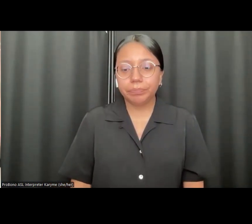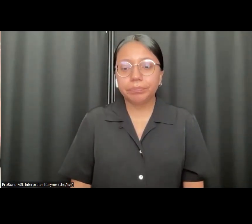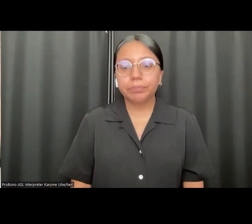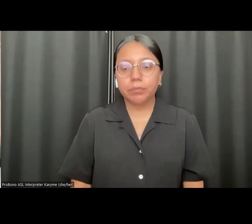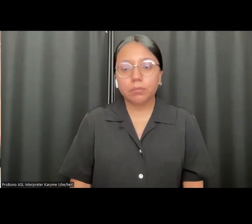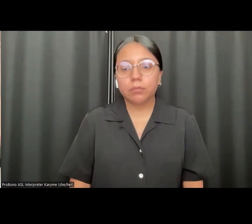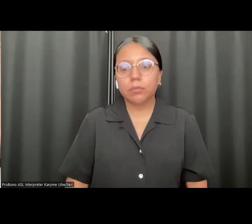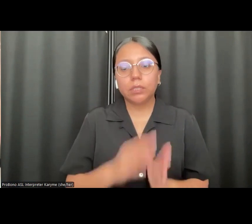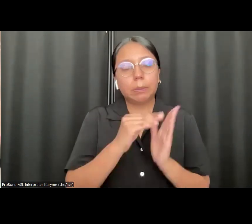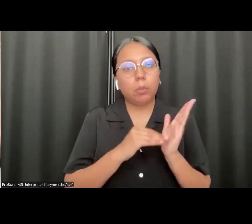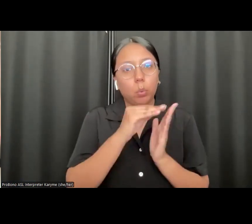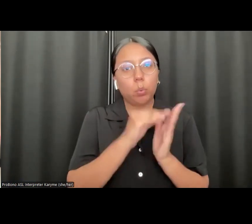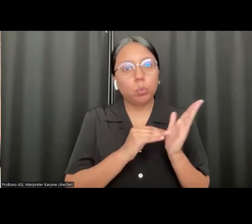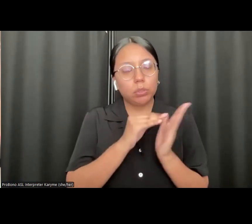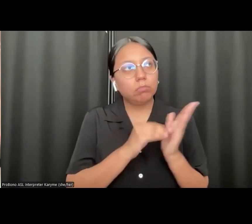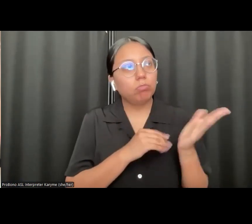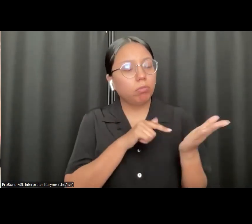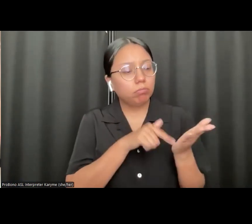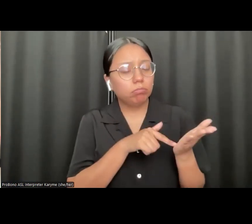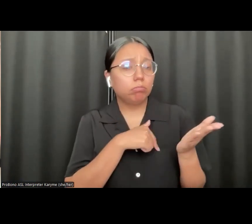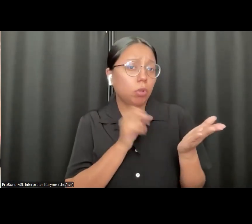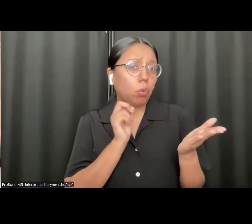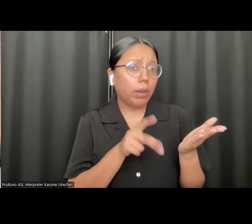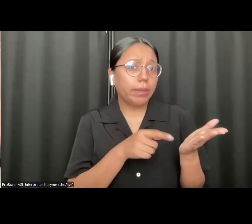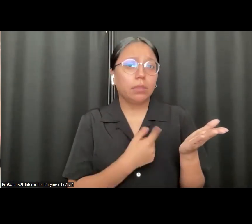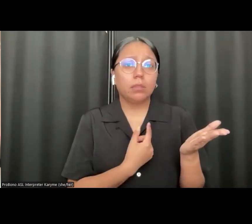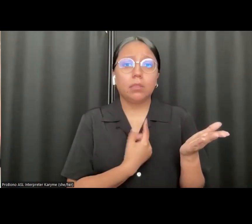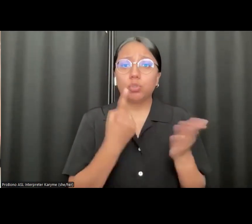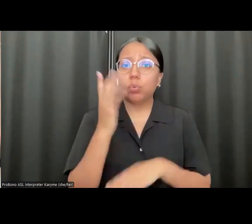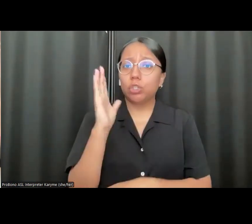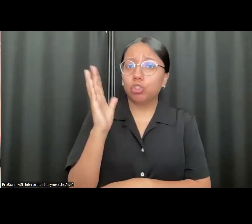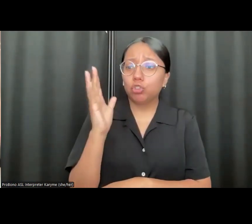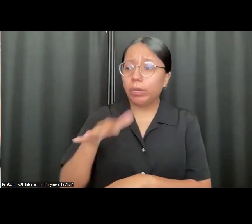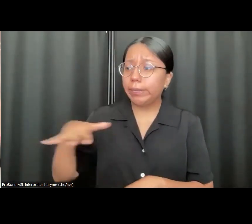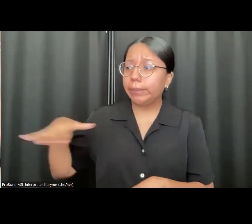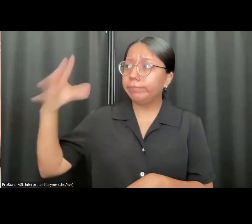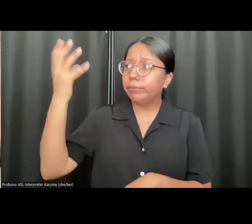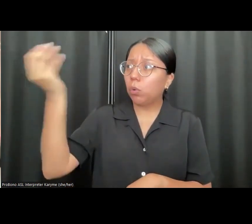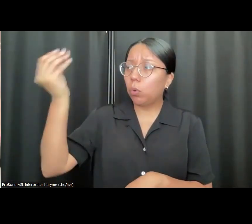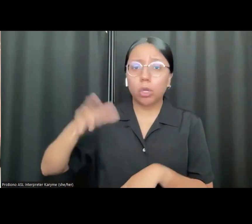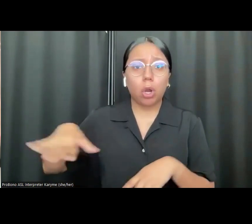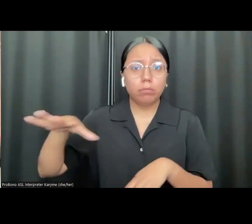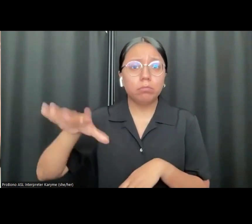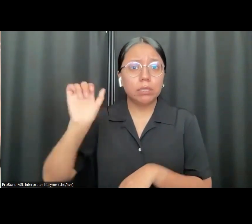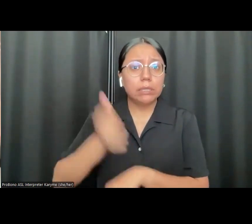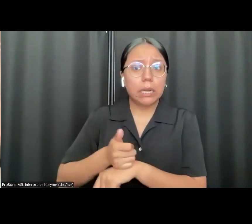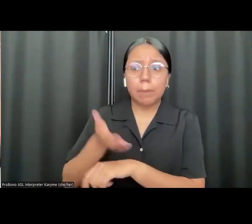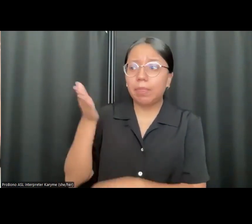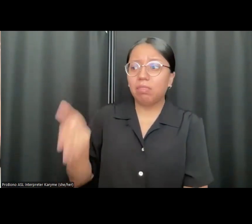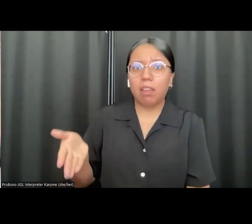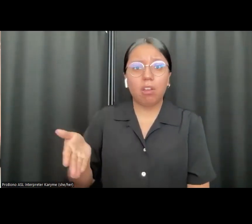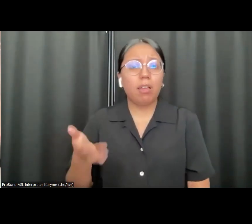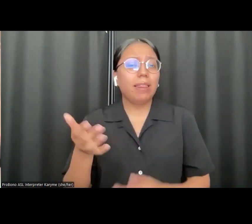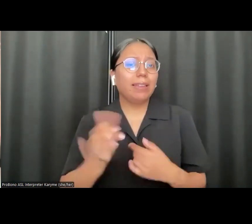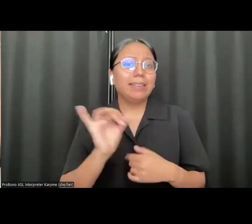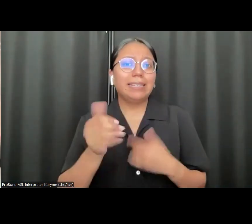were I was like, okay, there's one tree in the courtyard. Let's build it around there. Like, let's get up like an easy up pop-up tent from the Costco